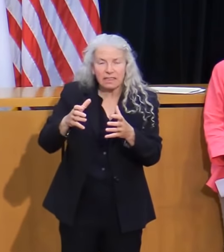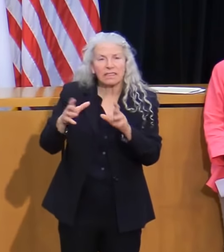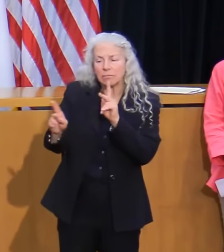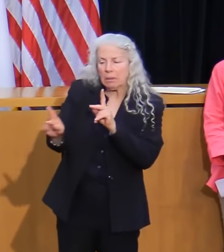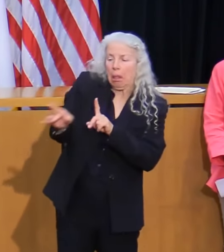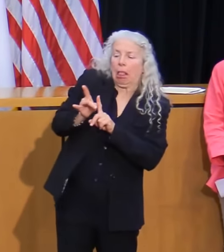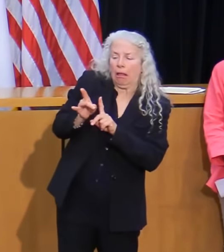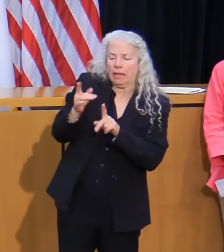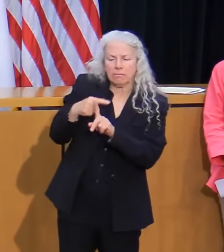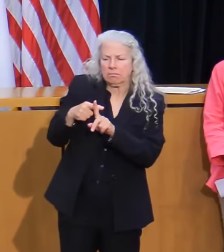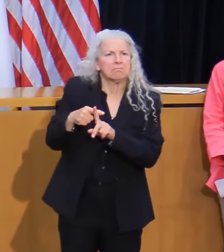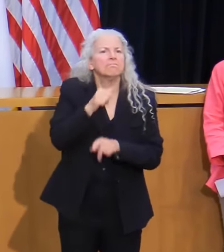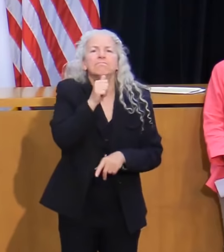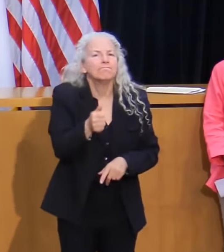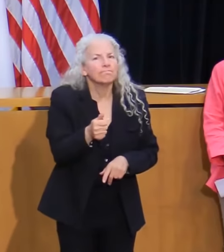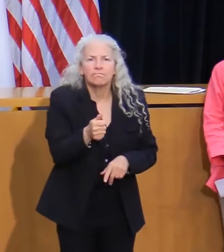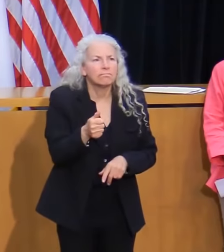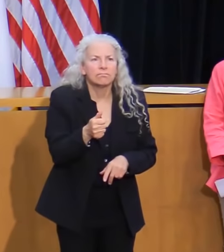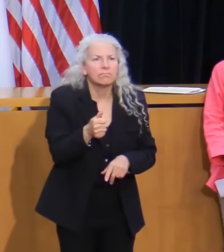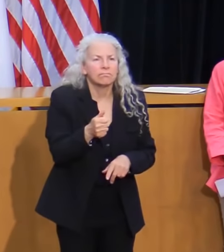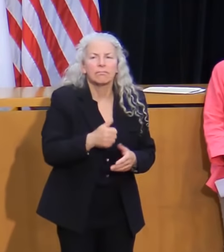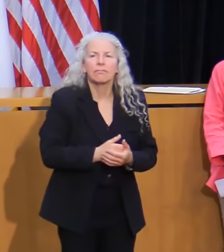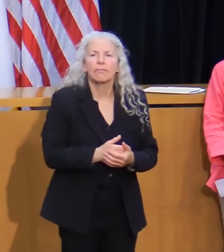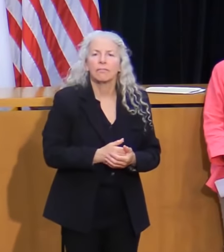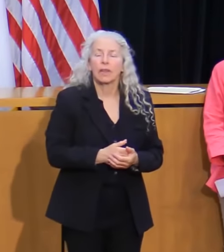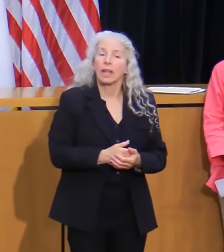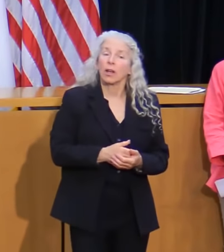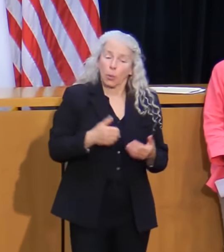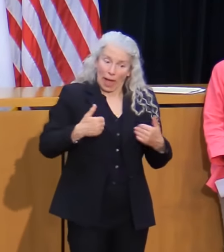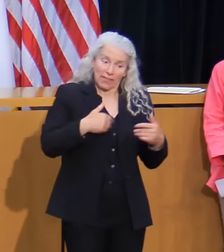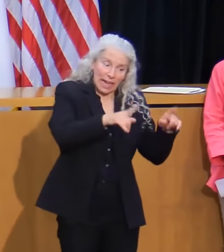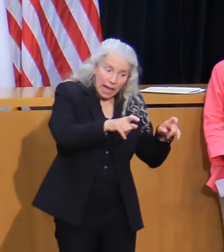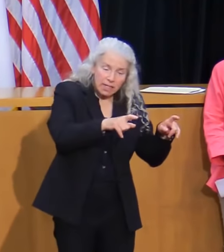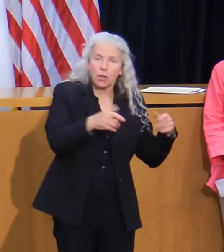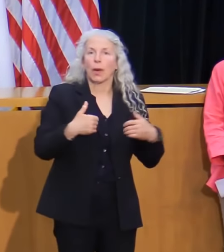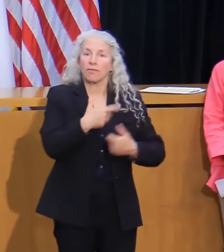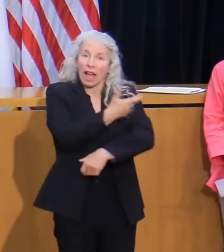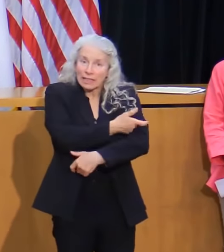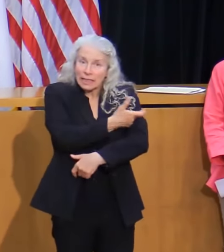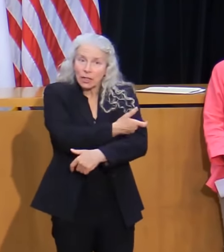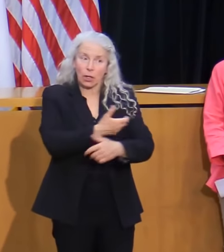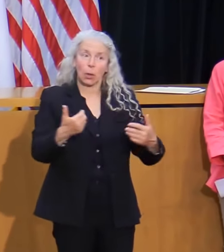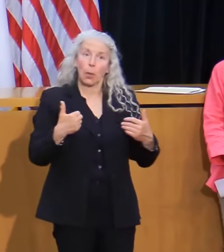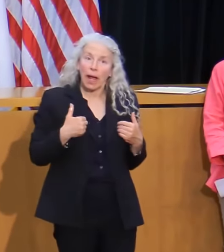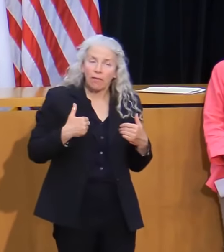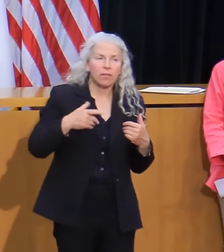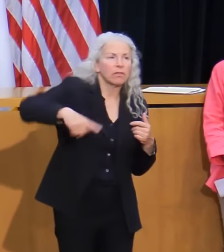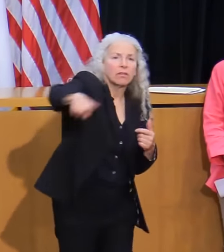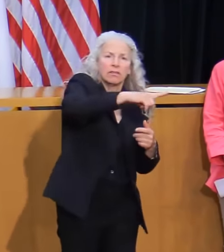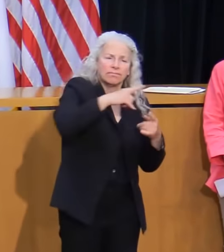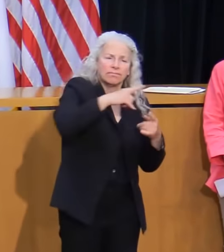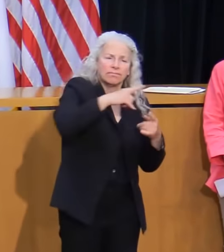COVID. Thanks to the testing, vaccines, and everyone's work to get COVID in check, Massachusetts high school